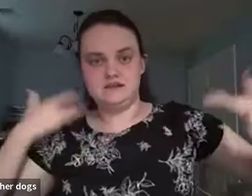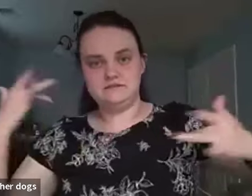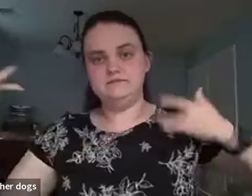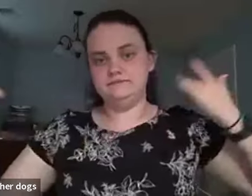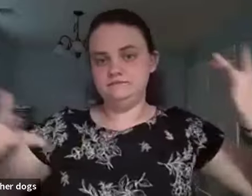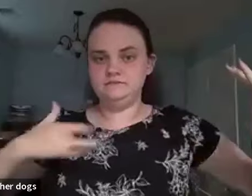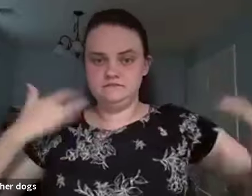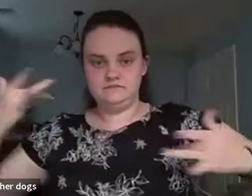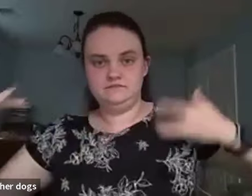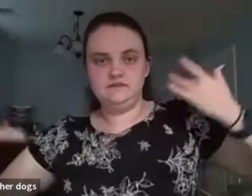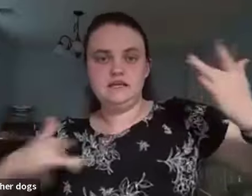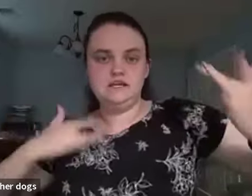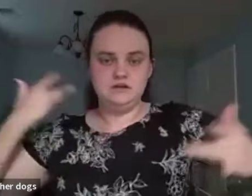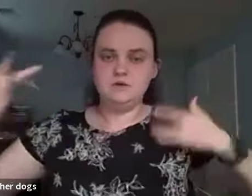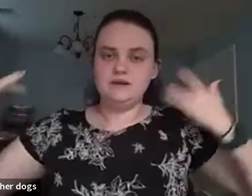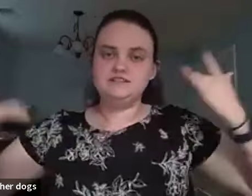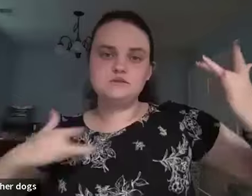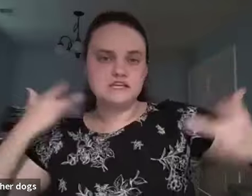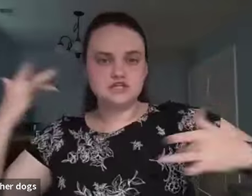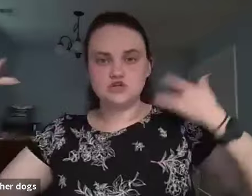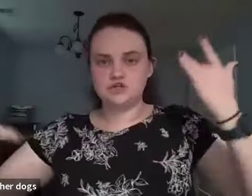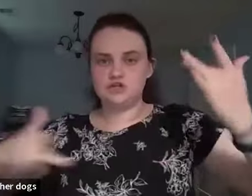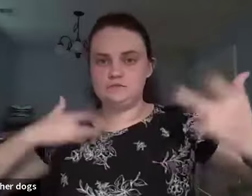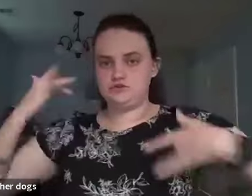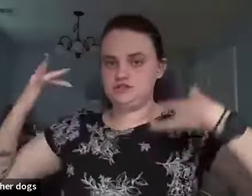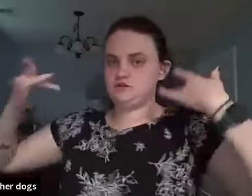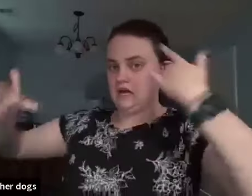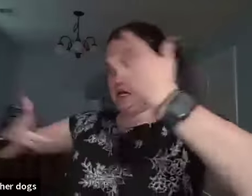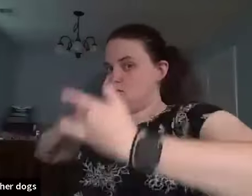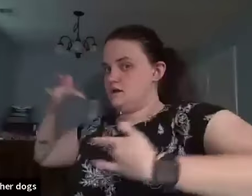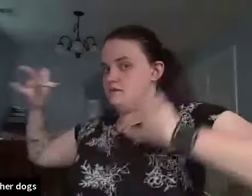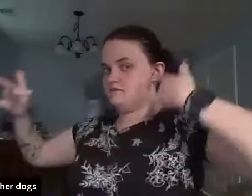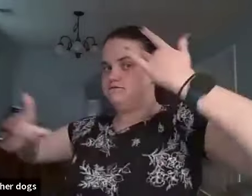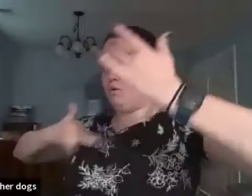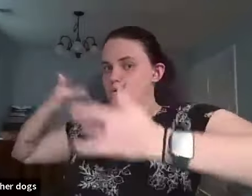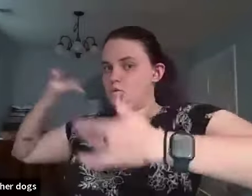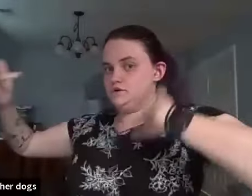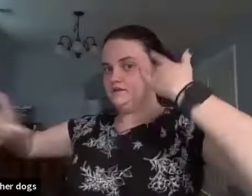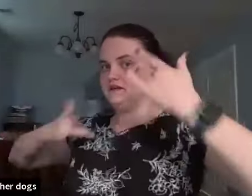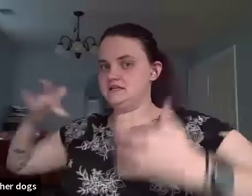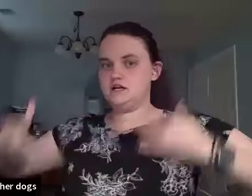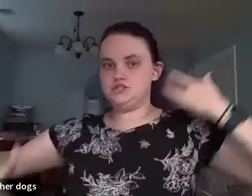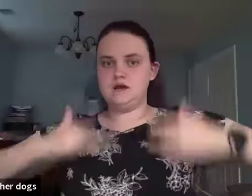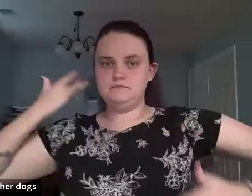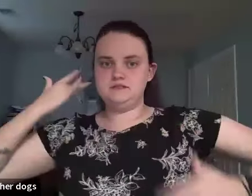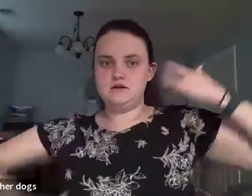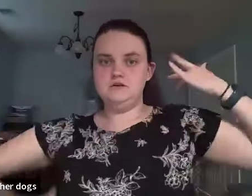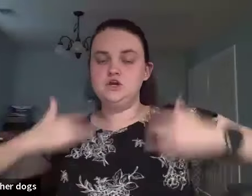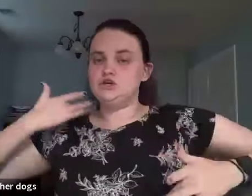Excited. And you keep going. It's almost like in a circular motion. So I am going a bit forward with it. It's not just up, down, because